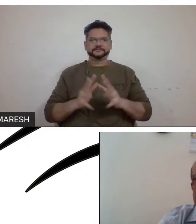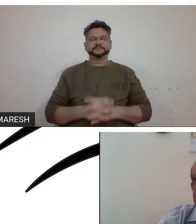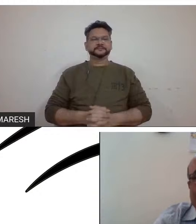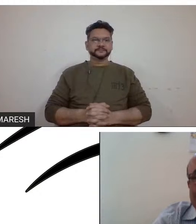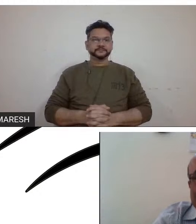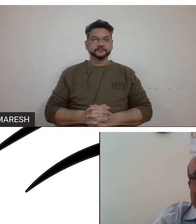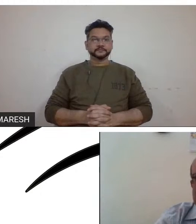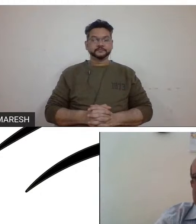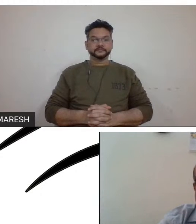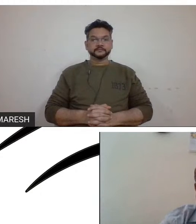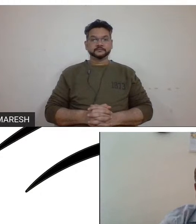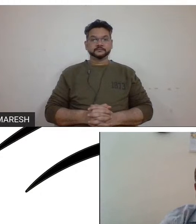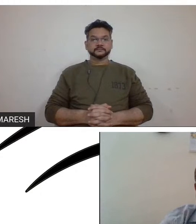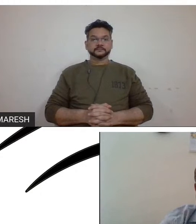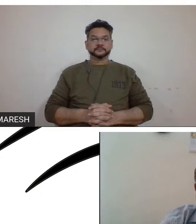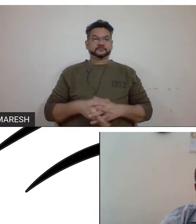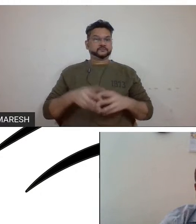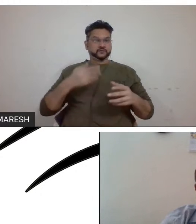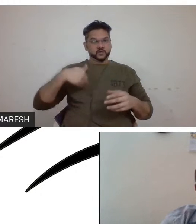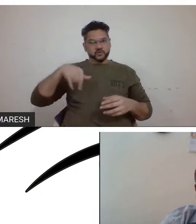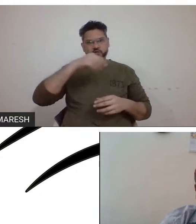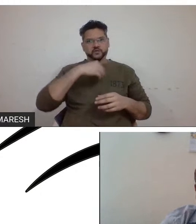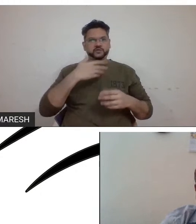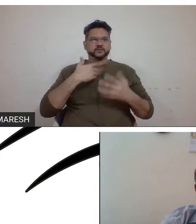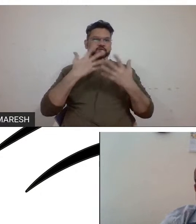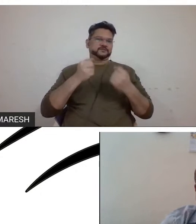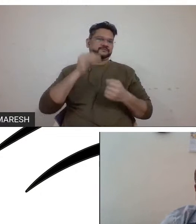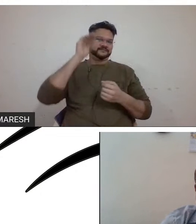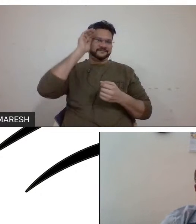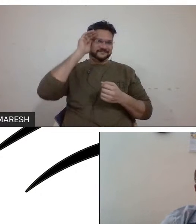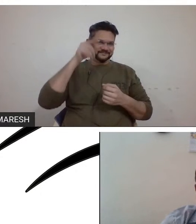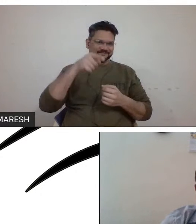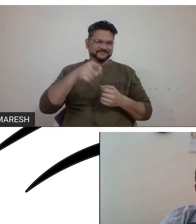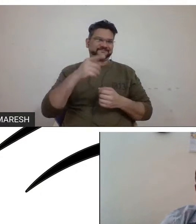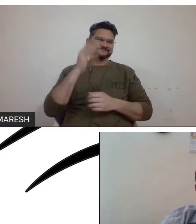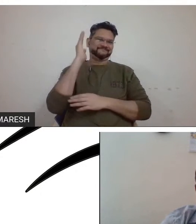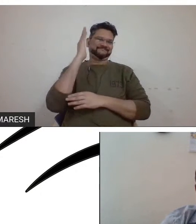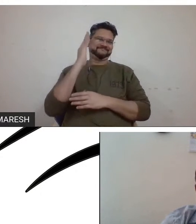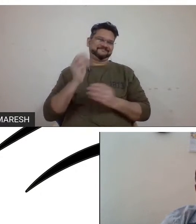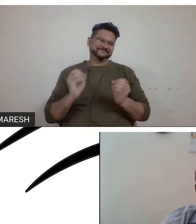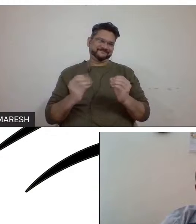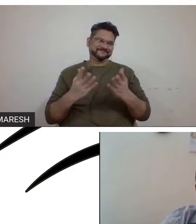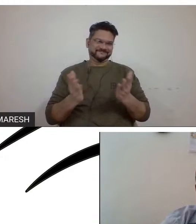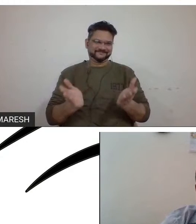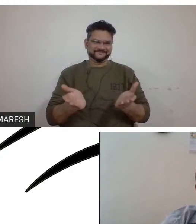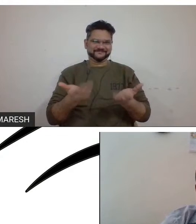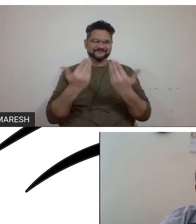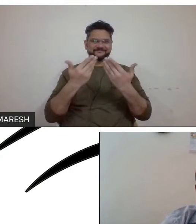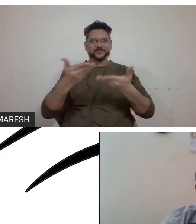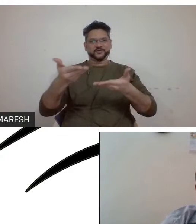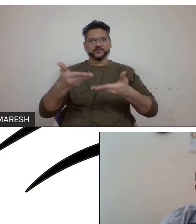We all would like to hear and gain knowledge from Sir. Sir, please welcome.